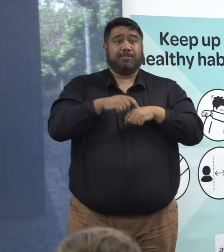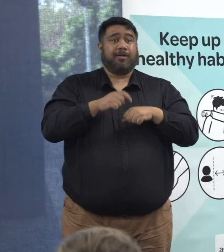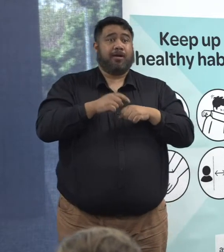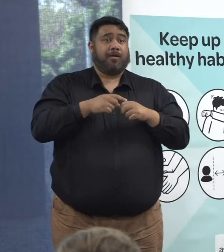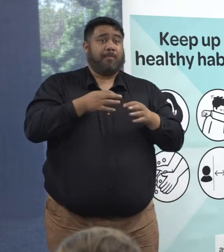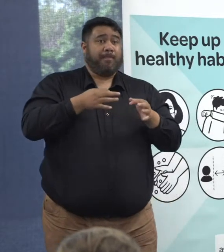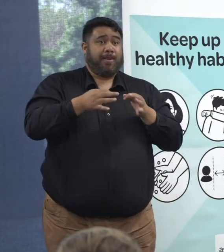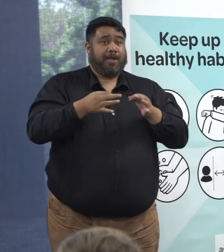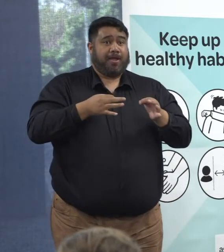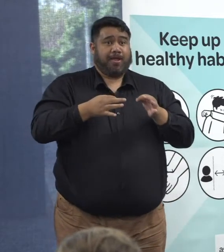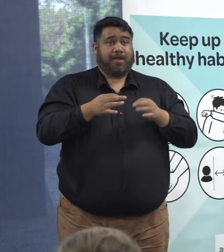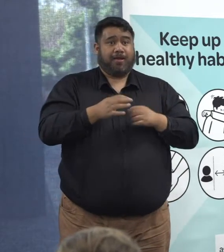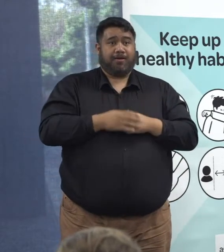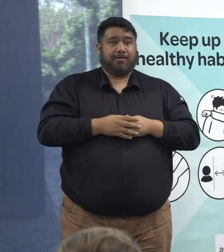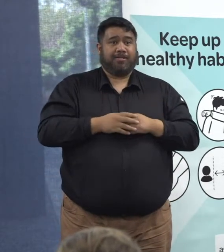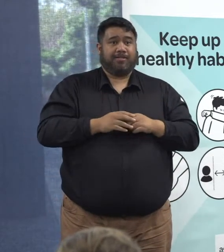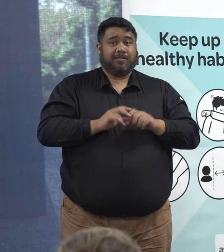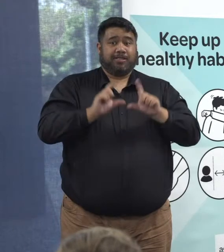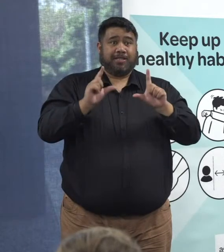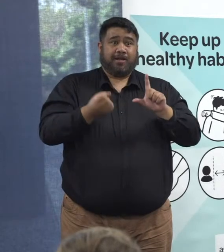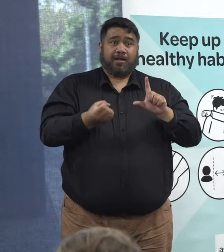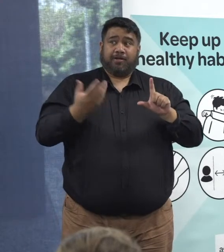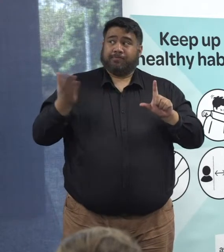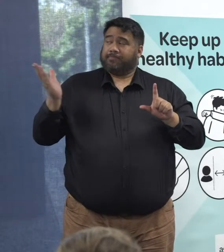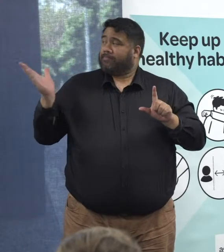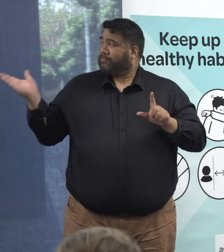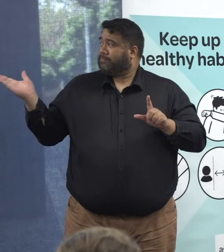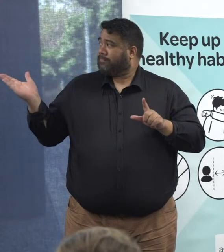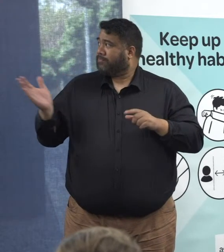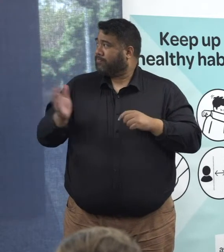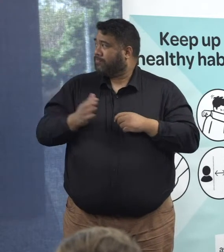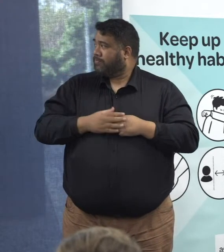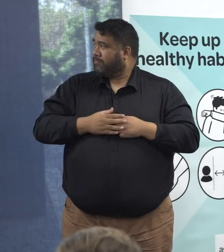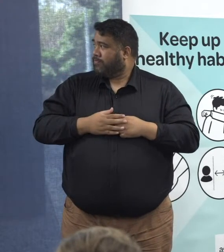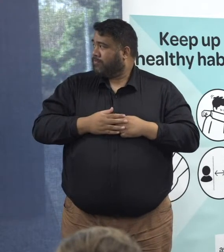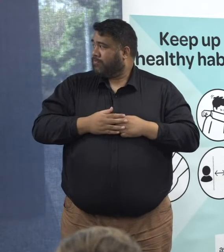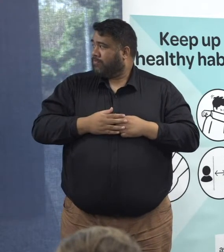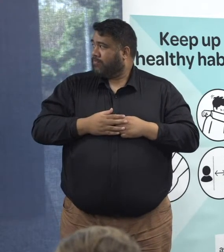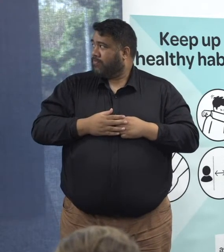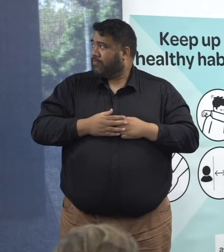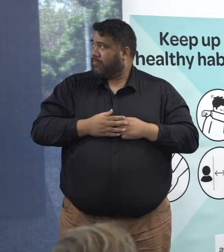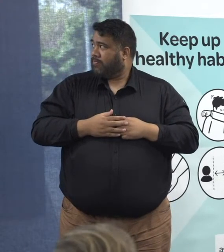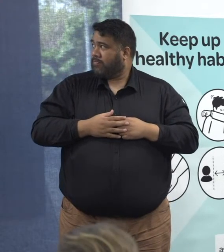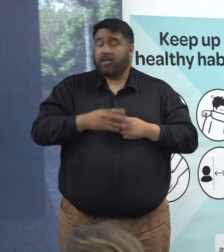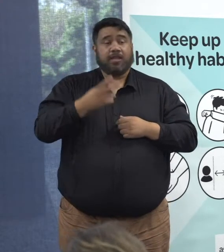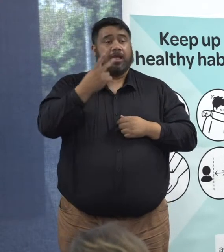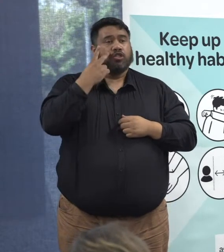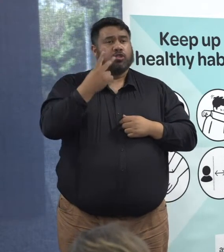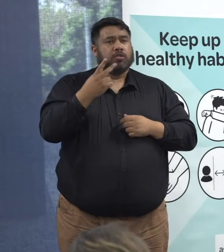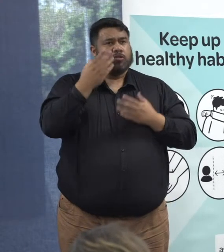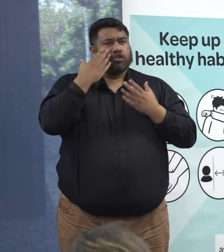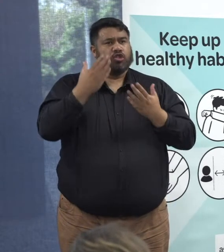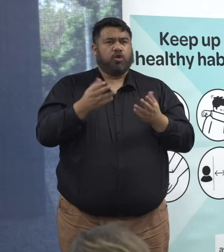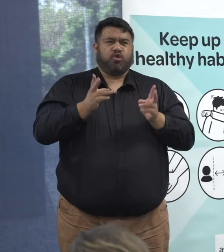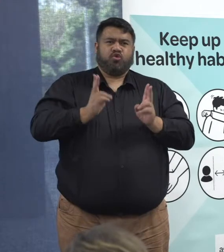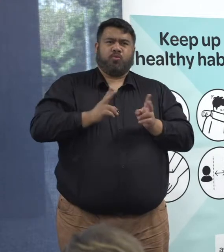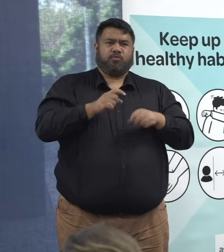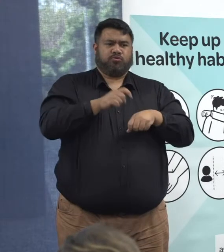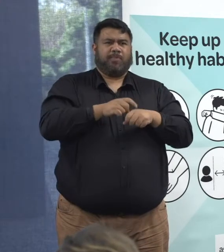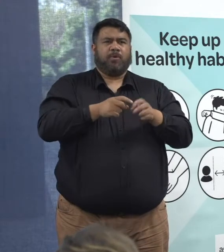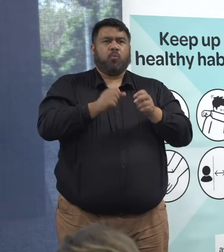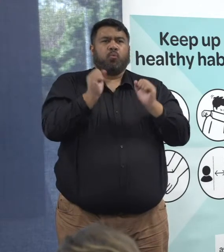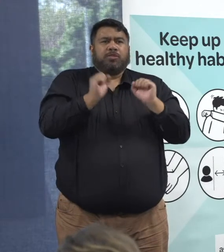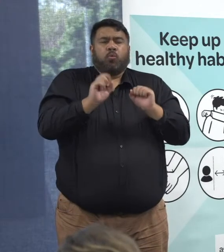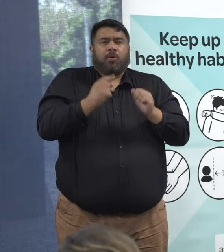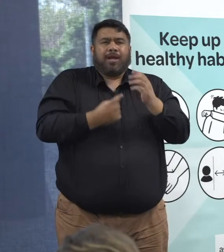So what this slide shows is our typical winter, and what's modelled here is what happened last season,